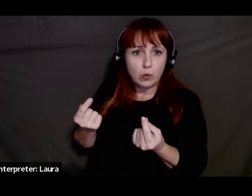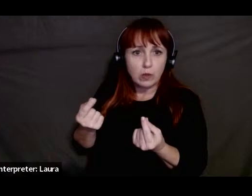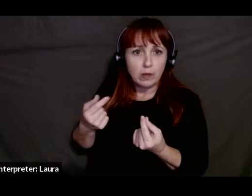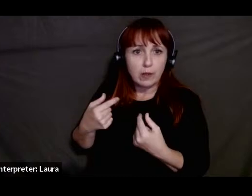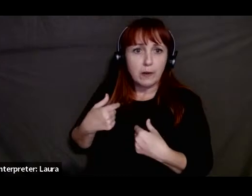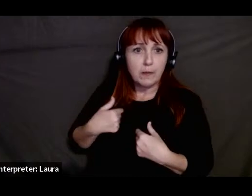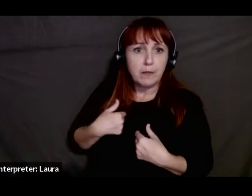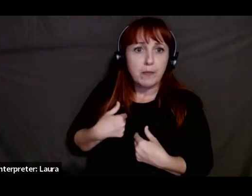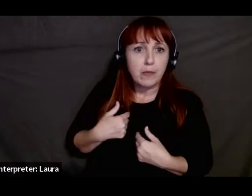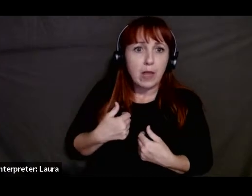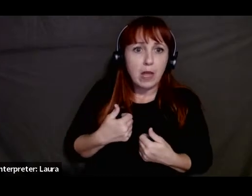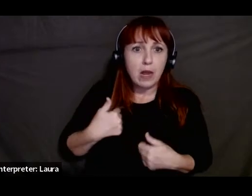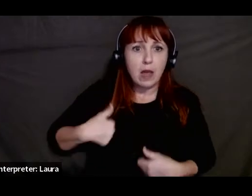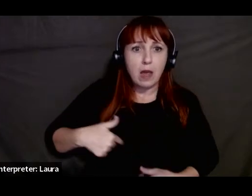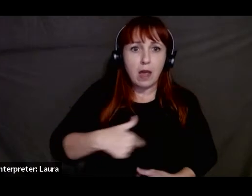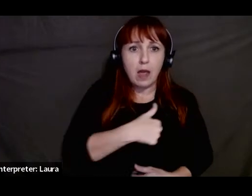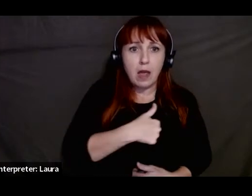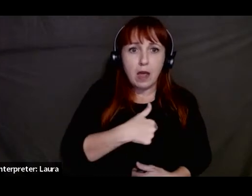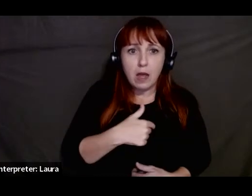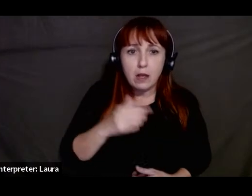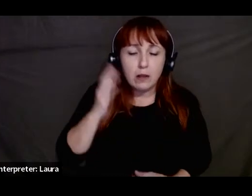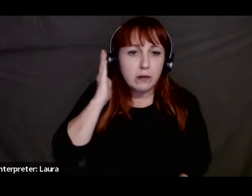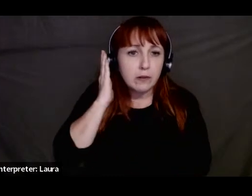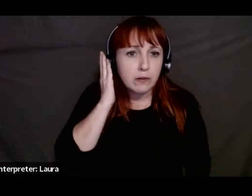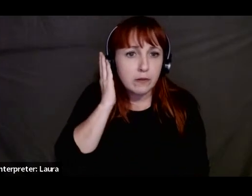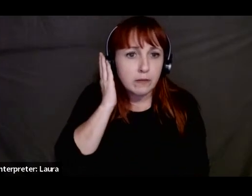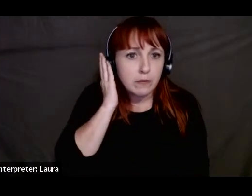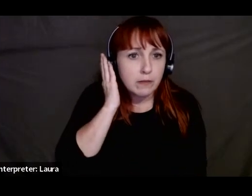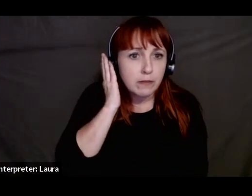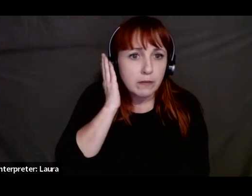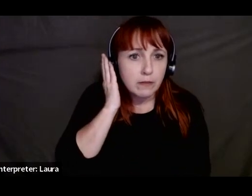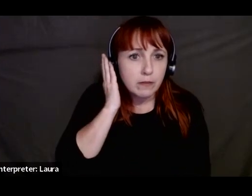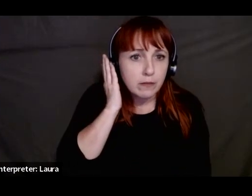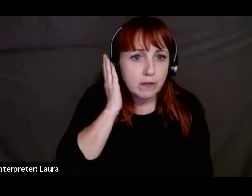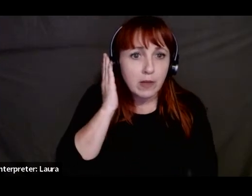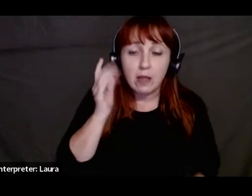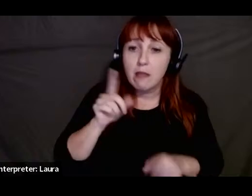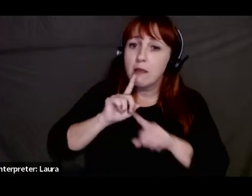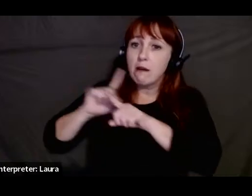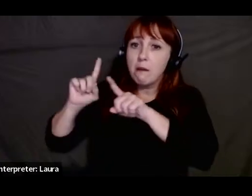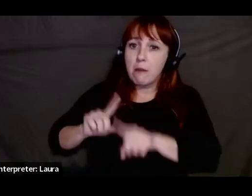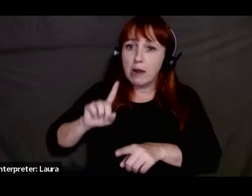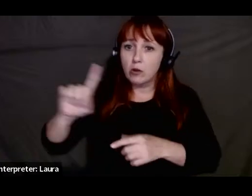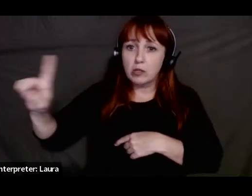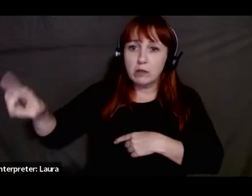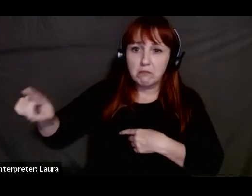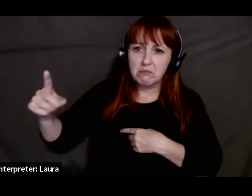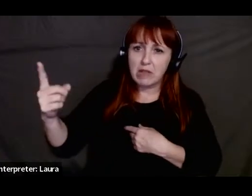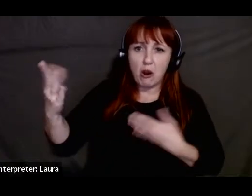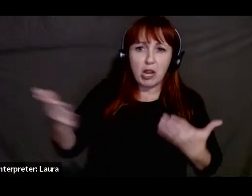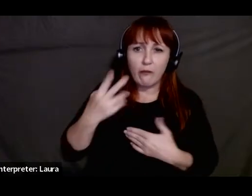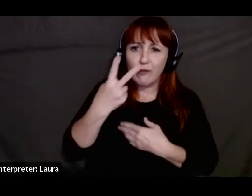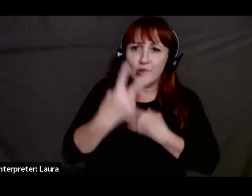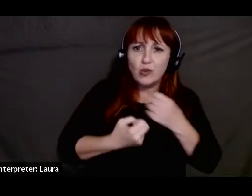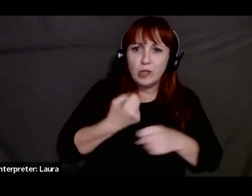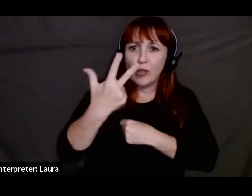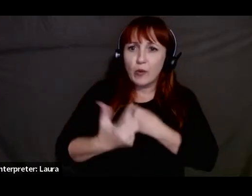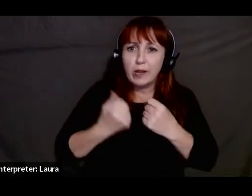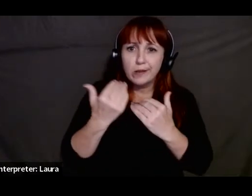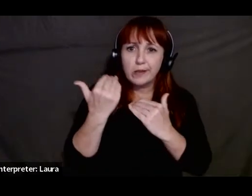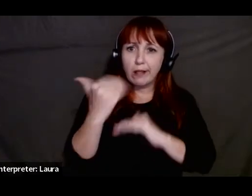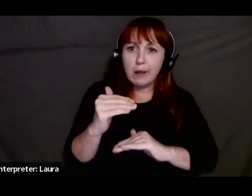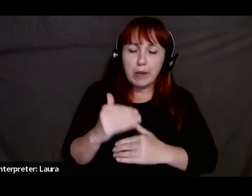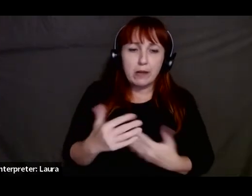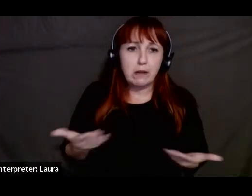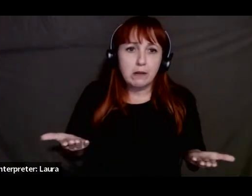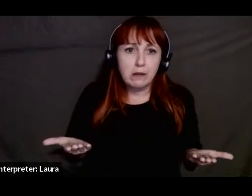commanders, as great as they are, they come in 2 years, maybe 3 years if they love me. But us guys